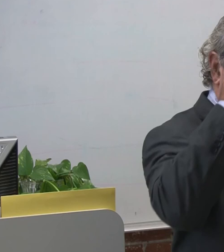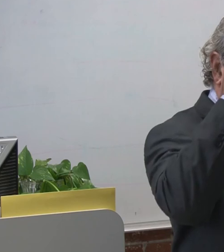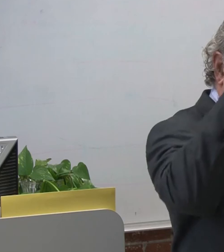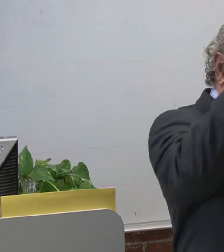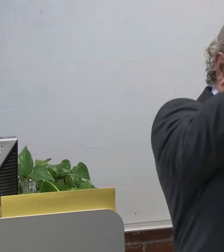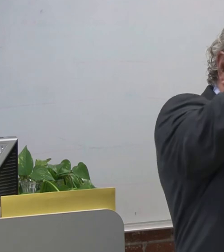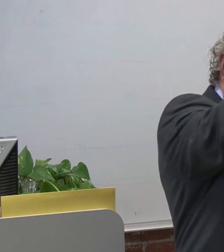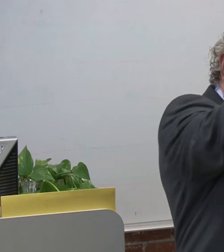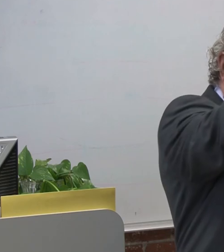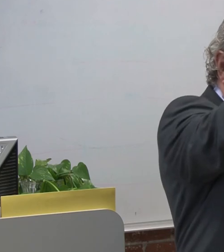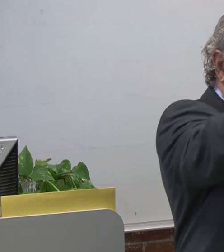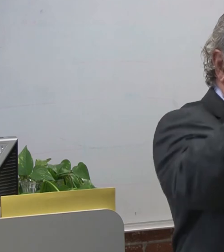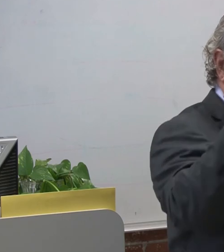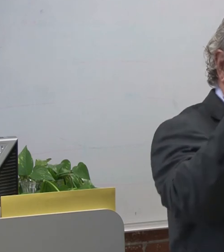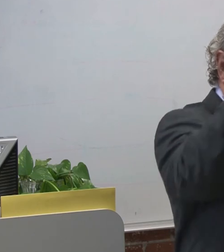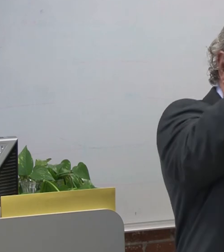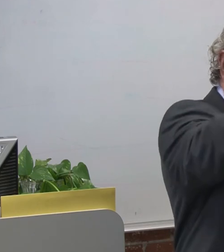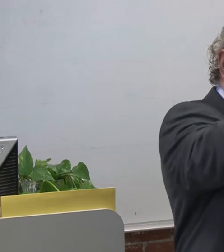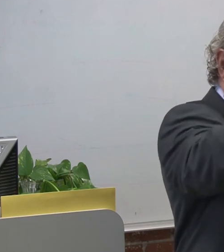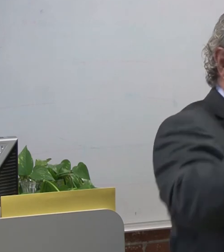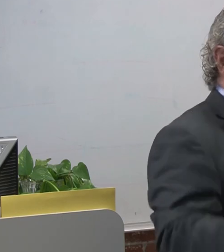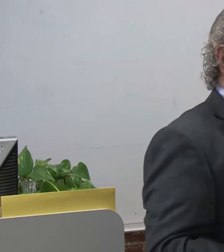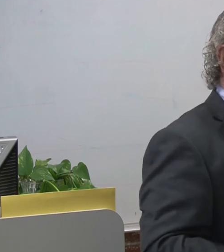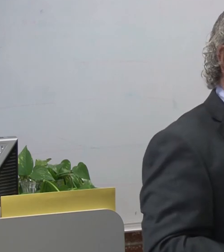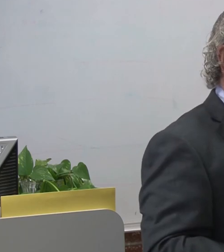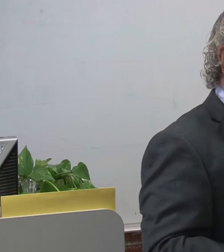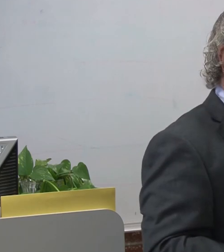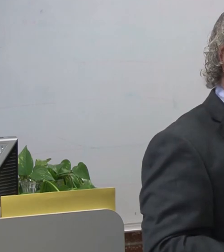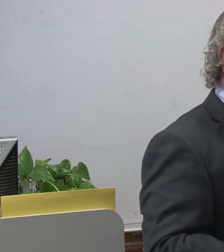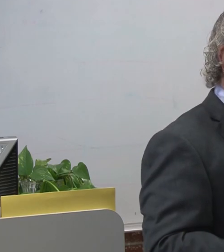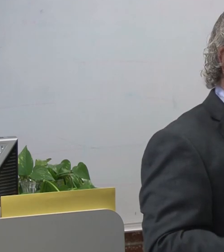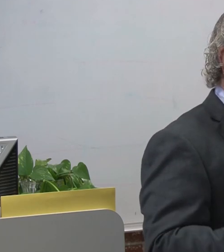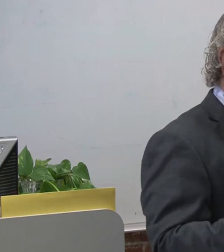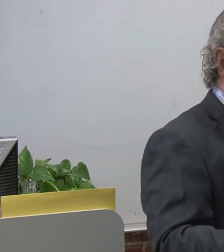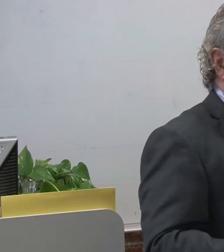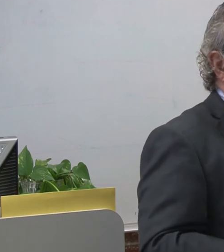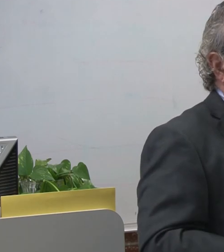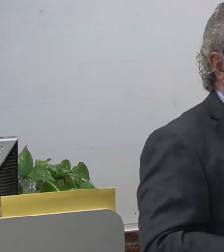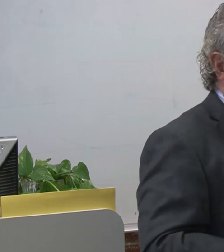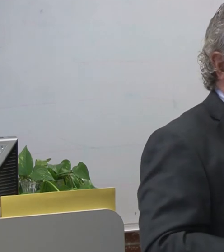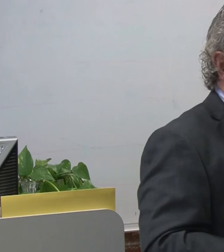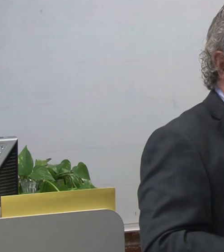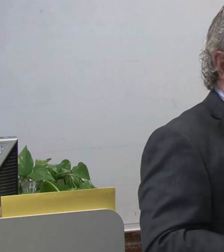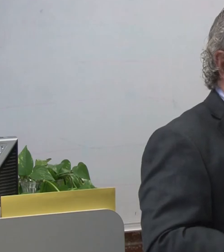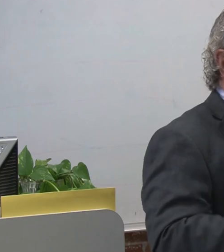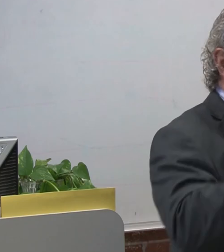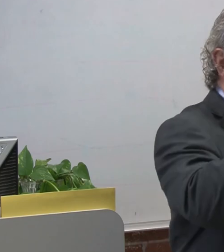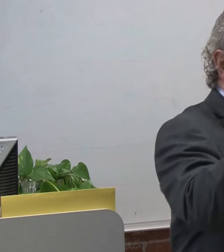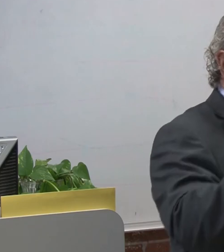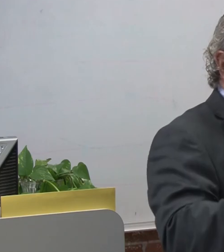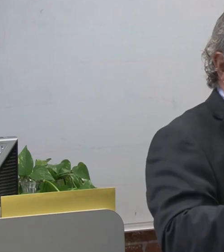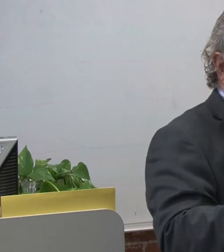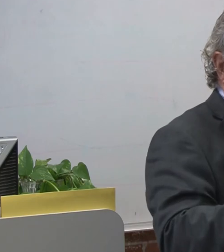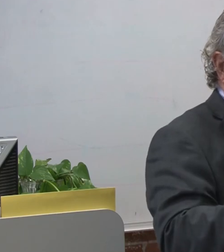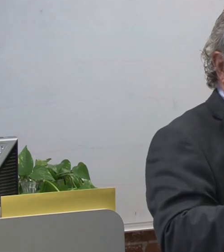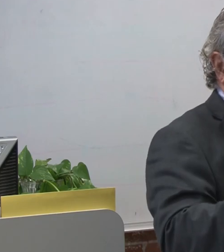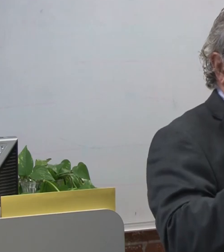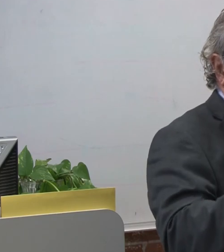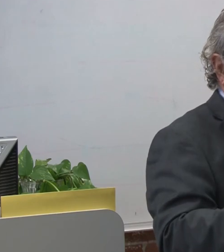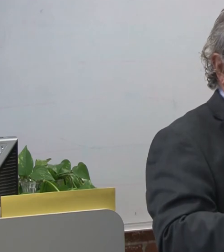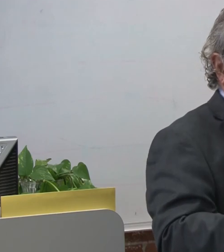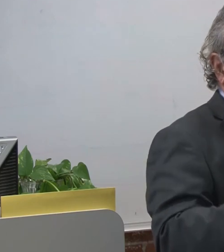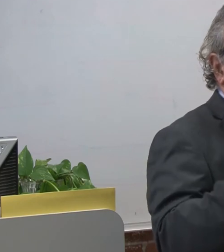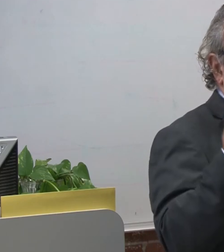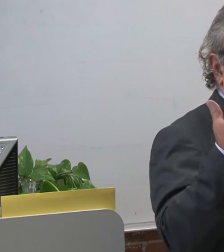mirror. Mm. Everybody needs to focus forward. And through this opportunity, you know you can make better lives